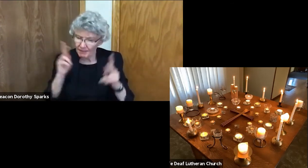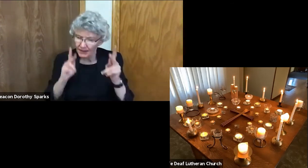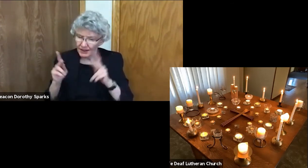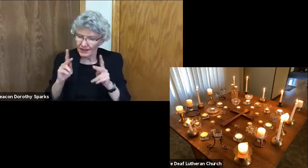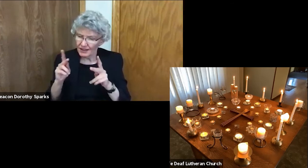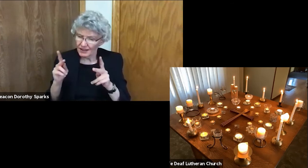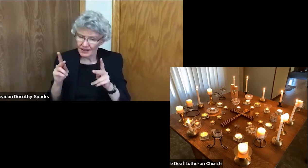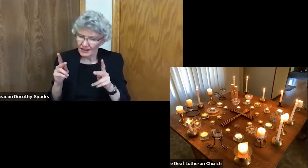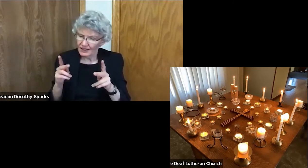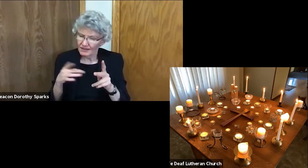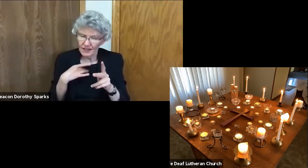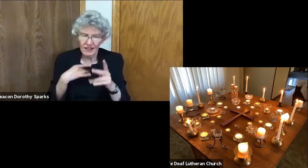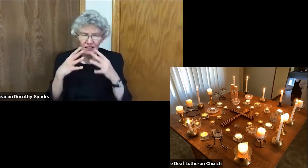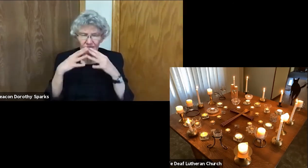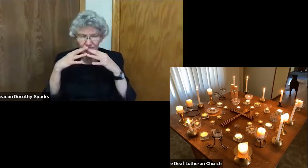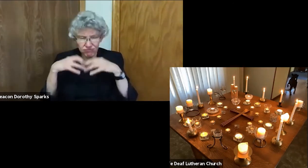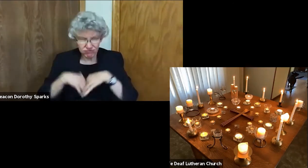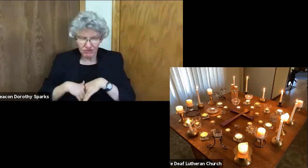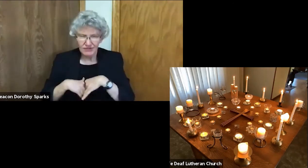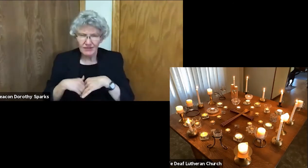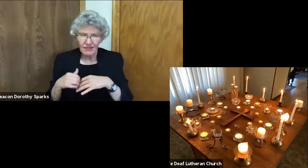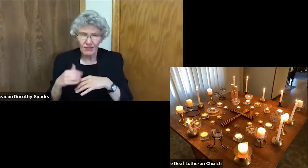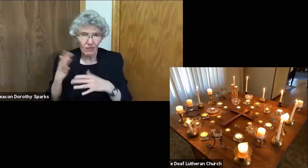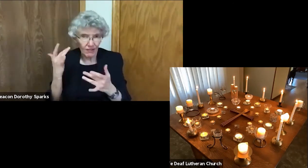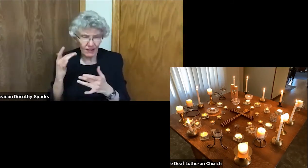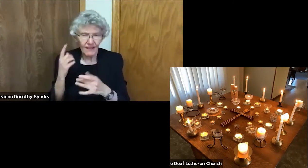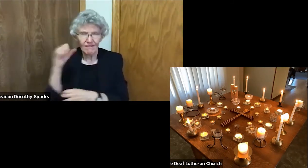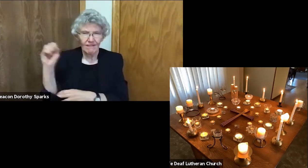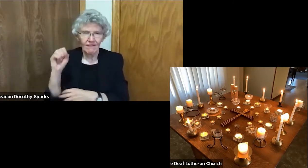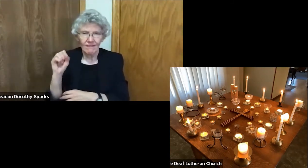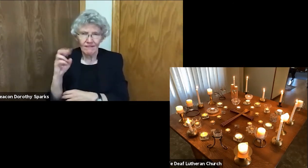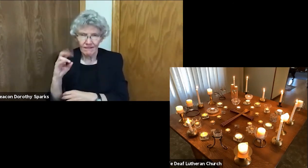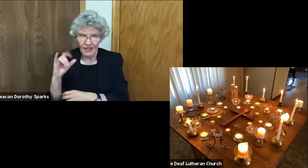For the places and peoples torn apart by violence.